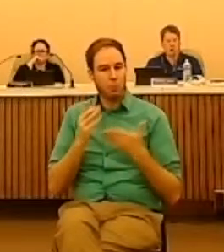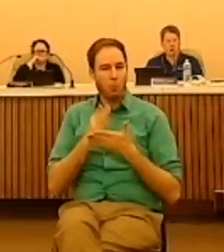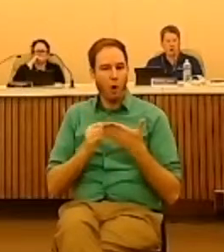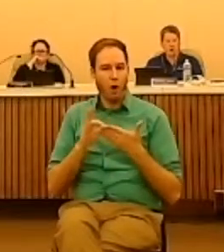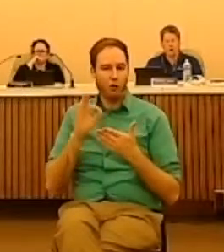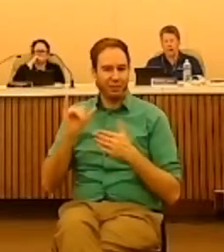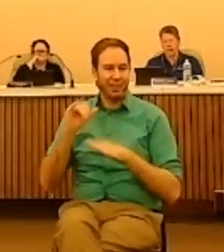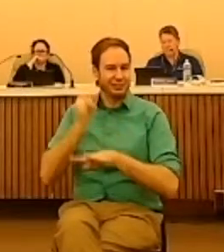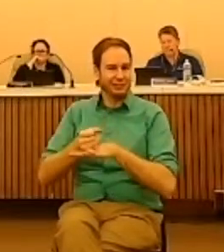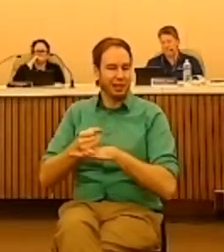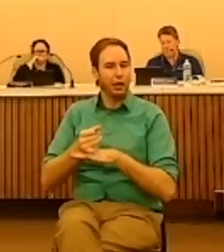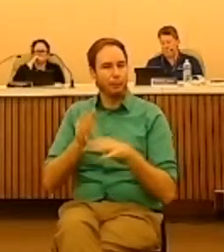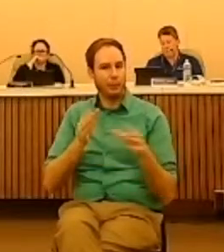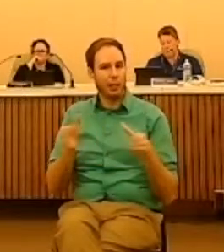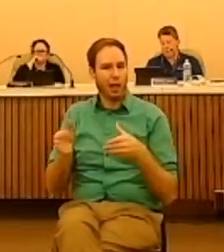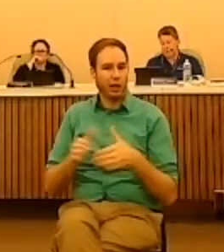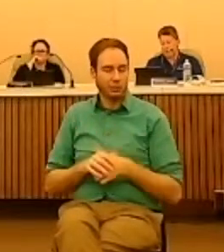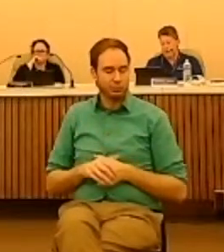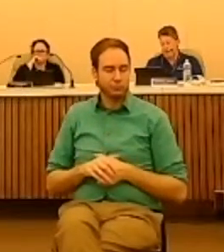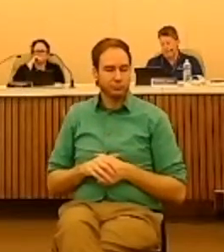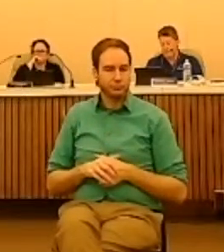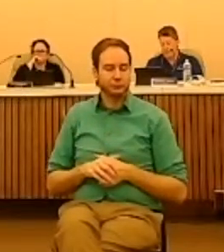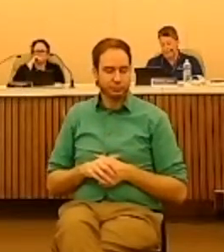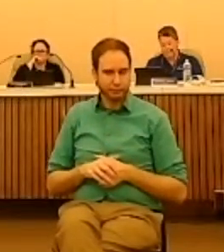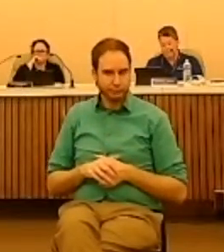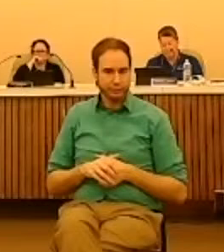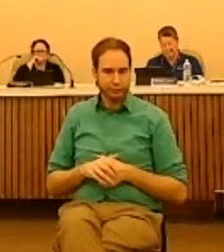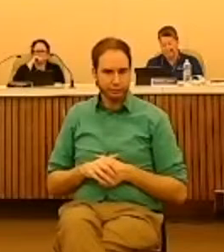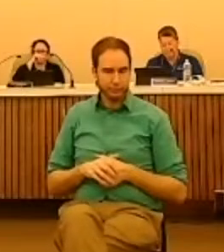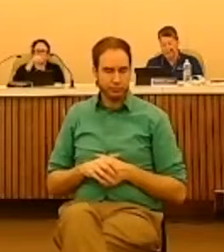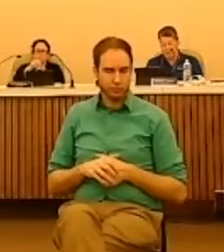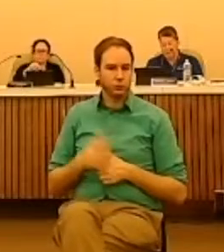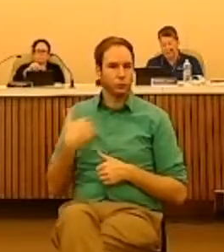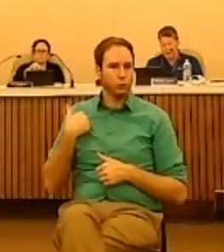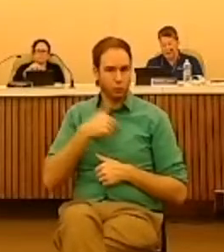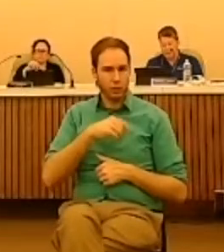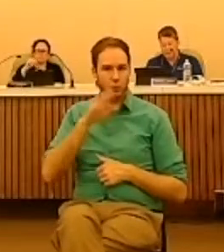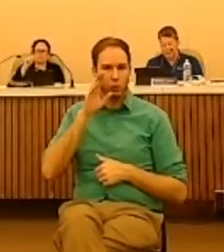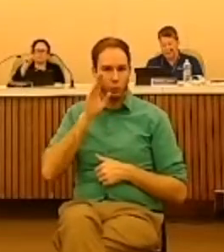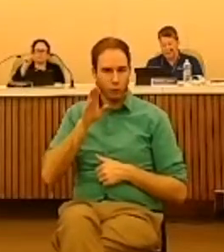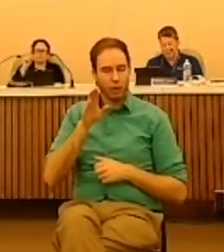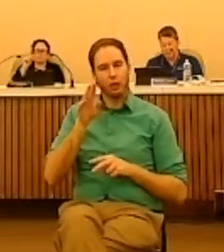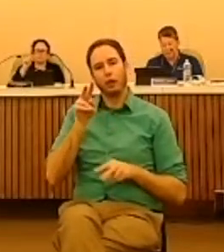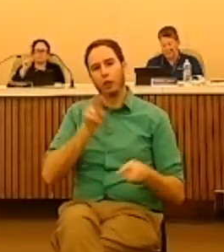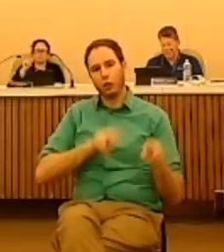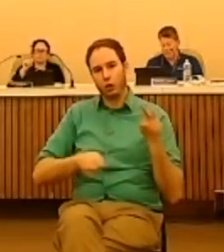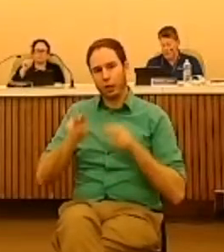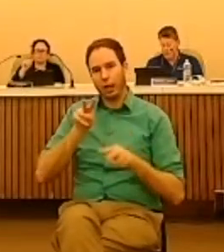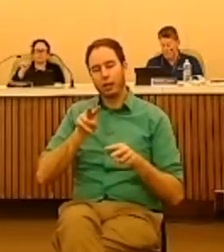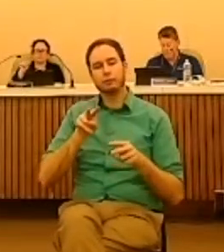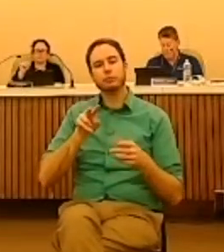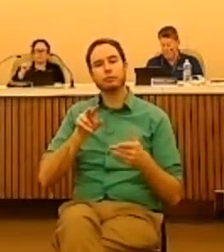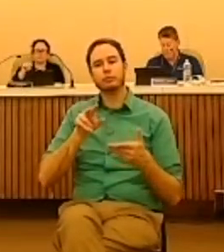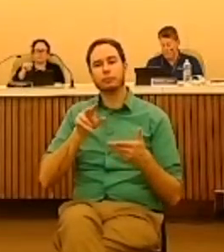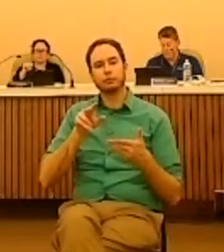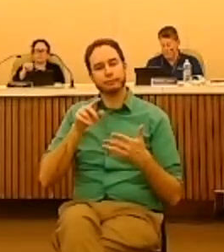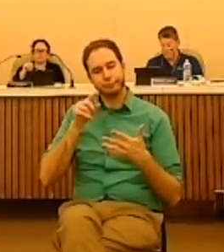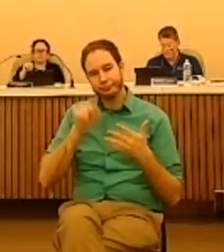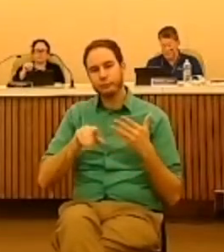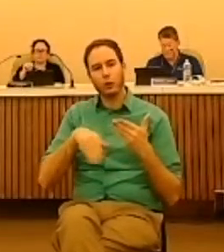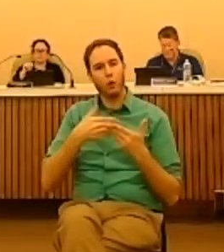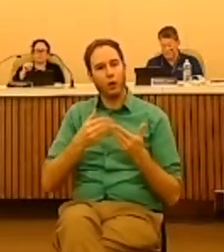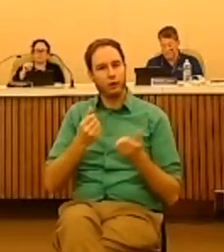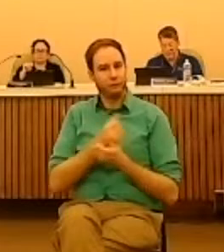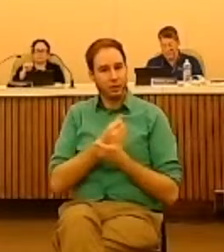plan. So again, we'll take a look at and go through all the stuff